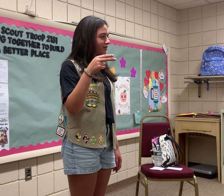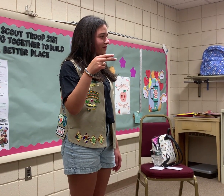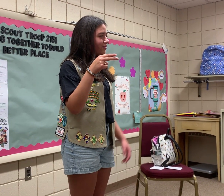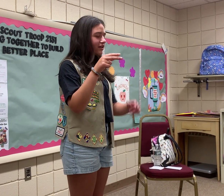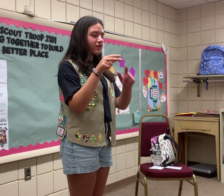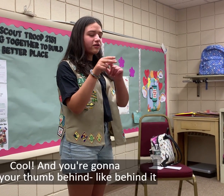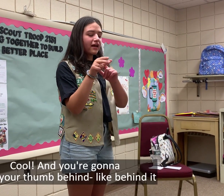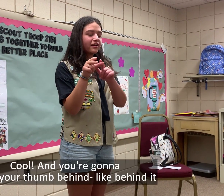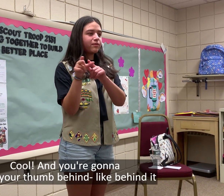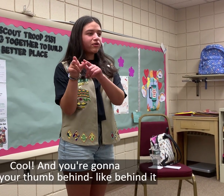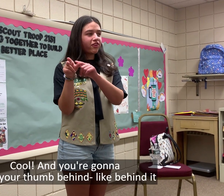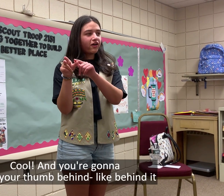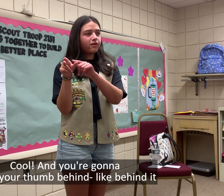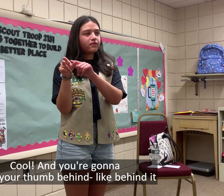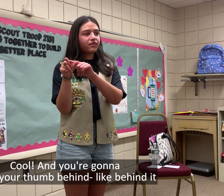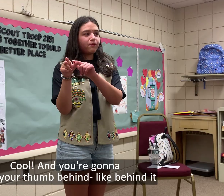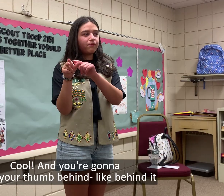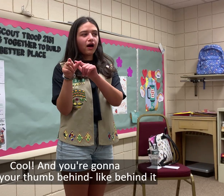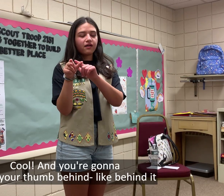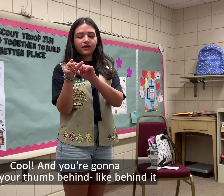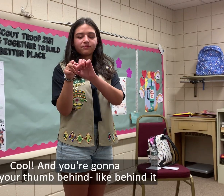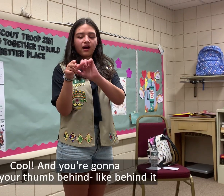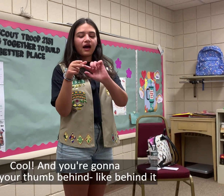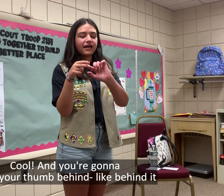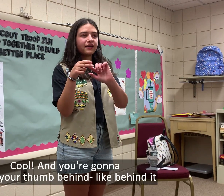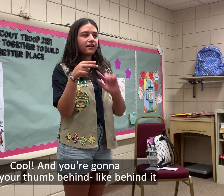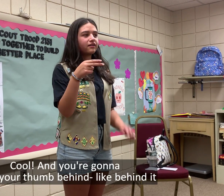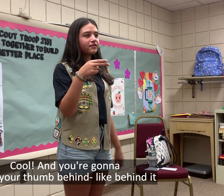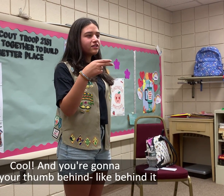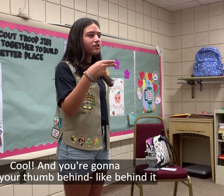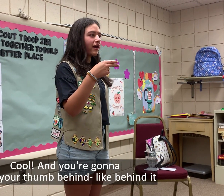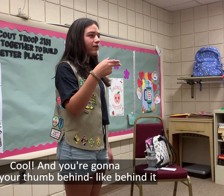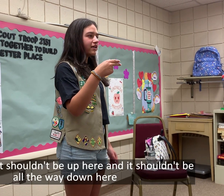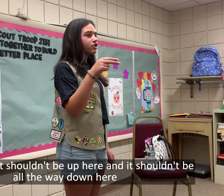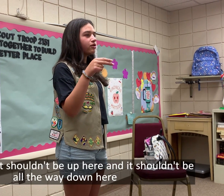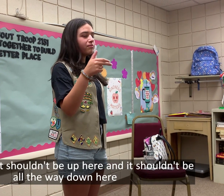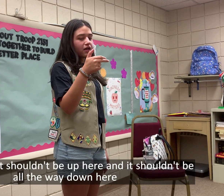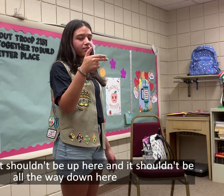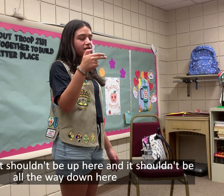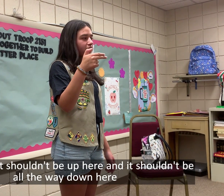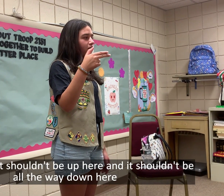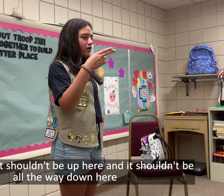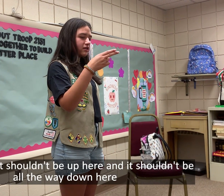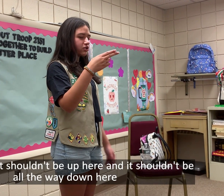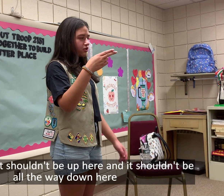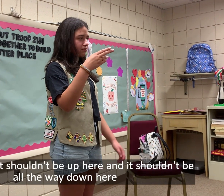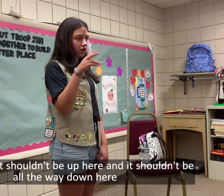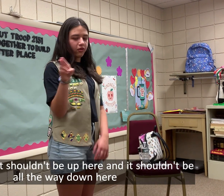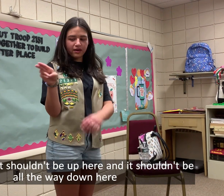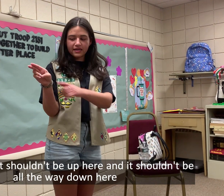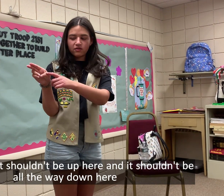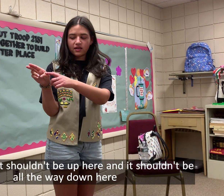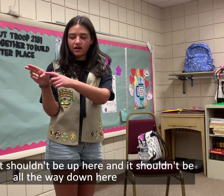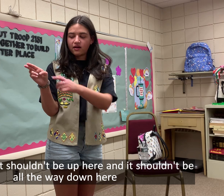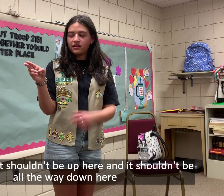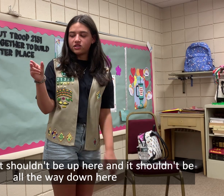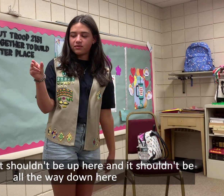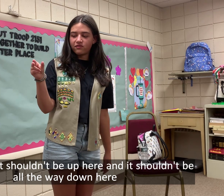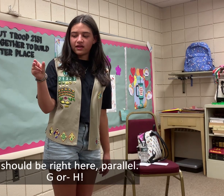Cool, and you're gonna keep your thumb at the behind it, so that way it shouldn't be up here, or and it shouldn't be all the way down here. It should be right here